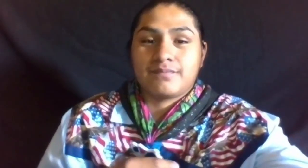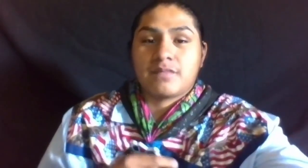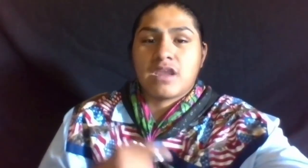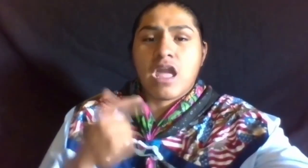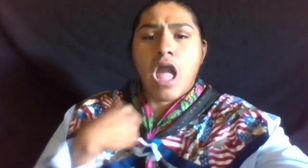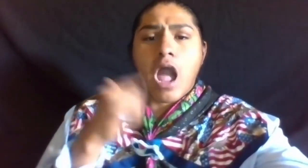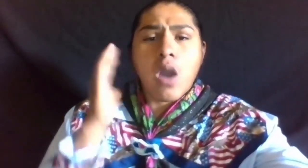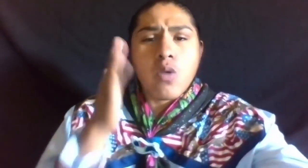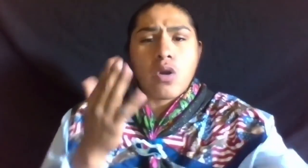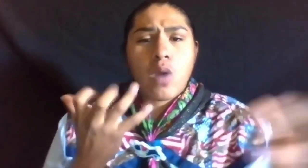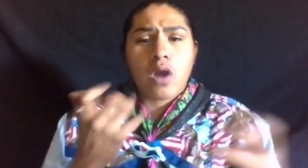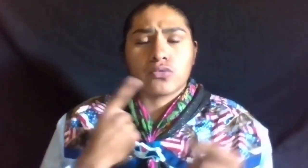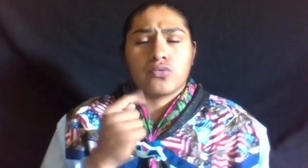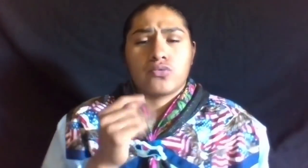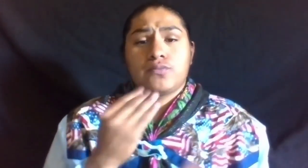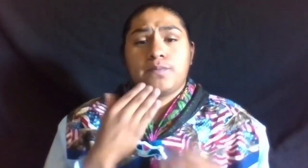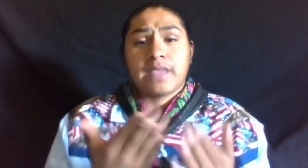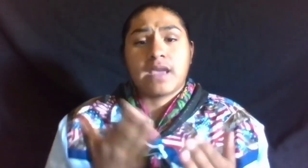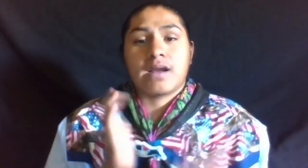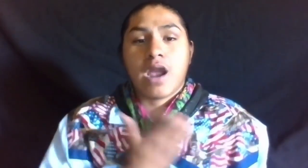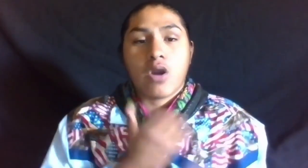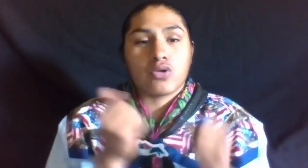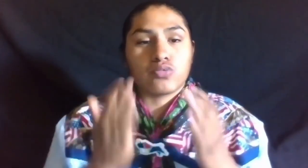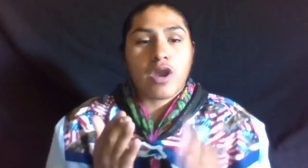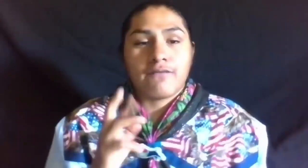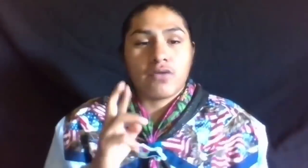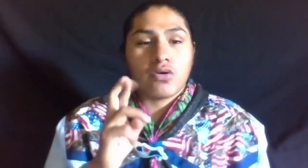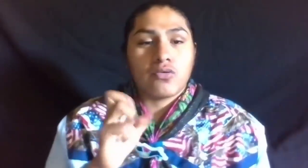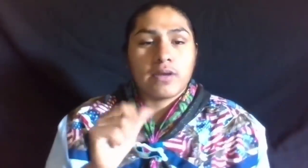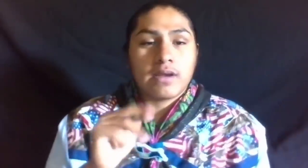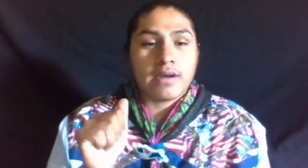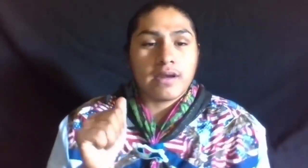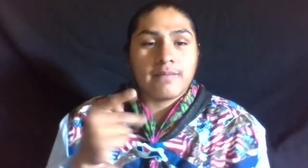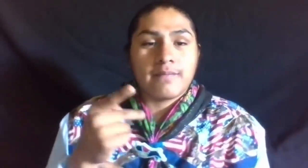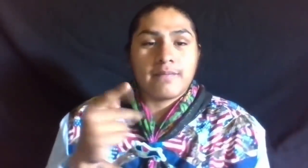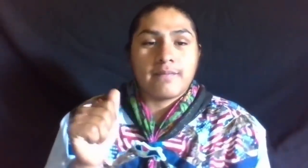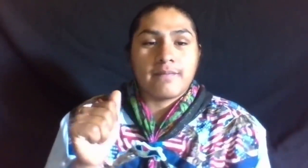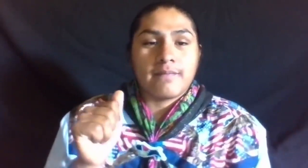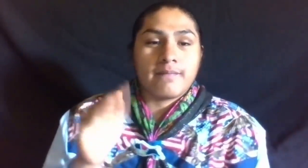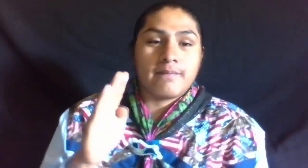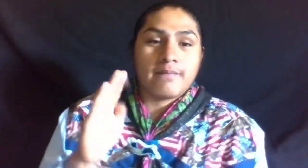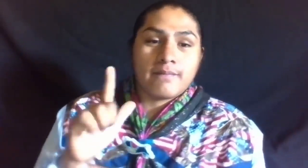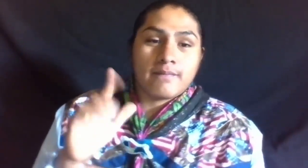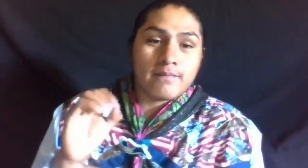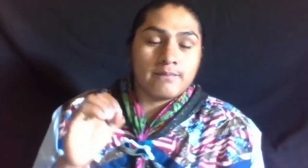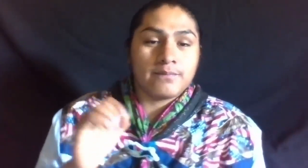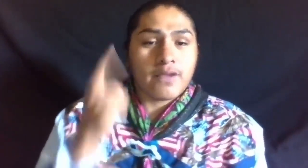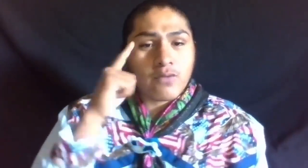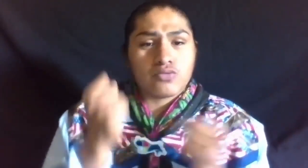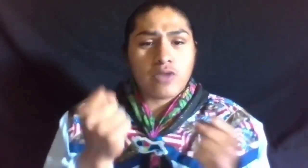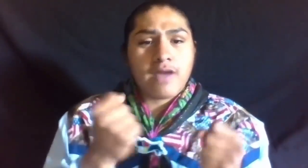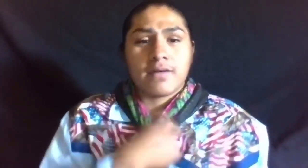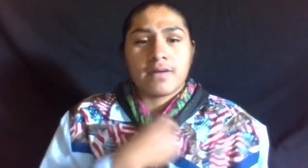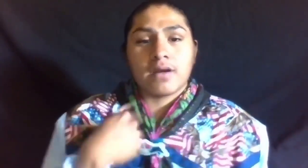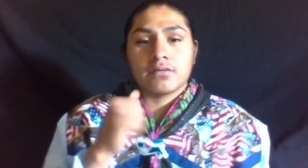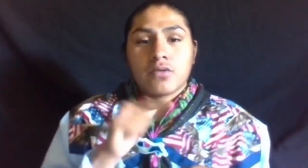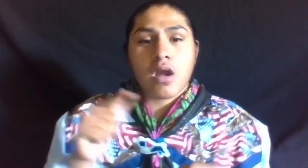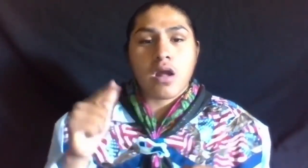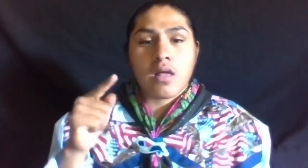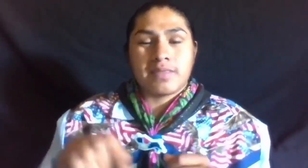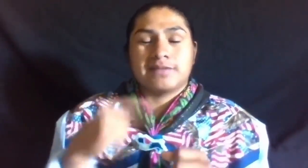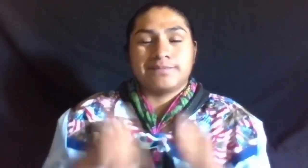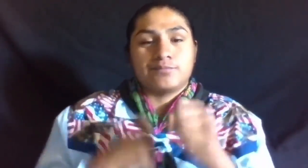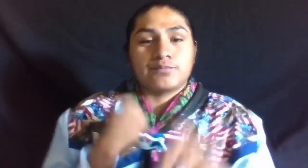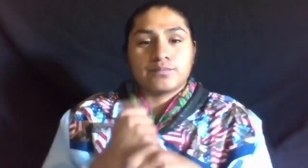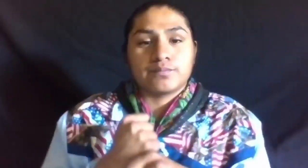So I would like to thank our driver, Reina Pablo, for driving us all these years.